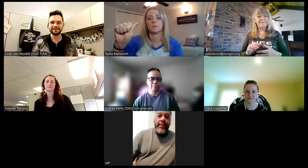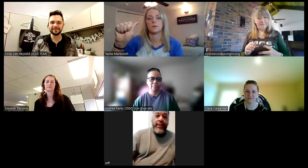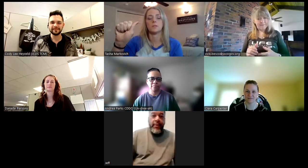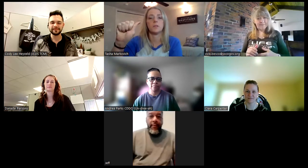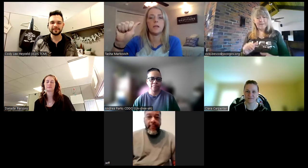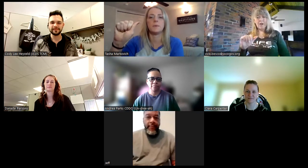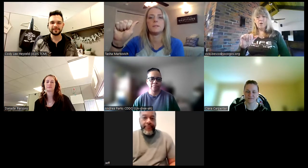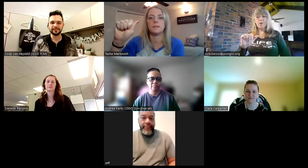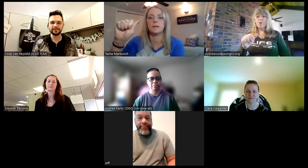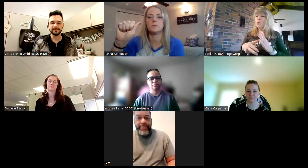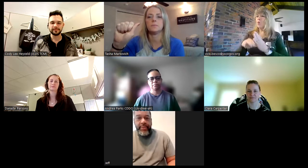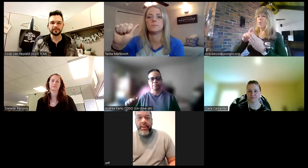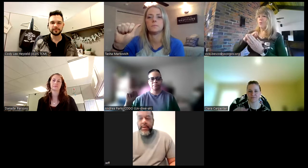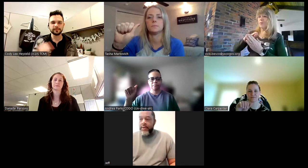We're going to do the ABCs now.